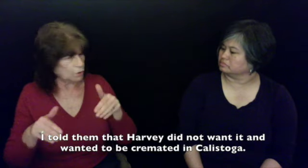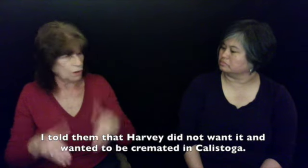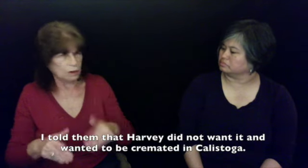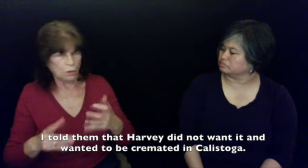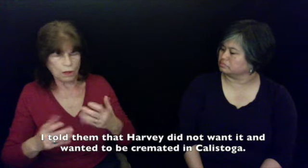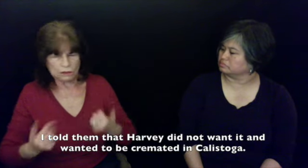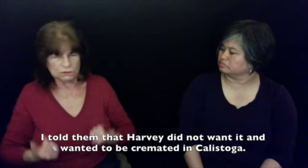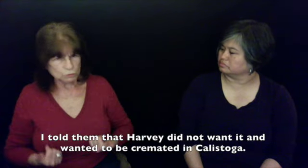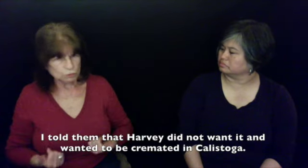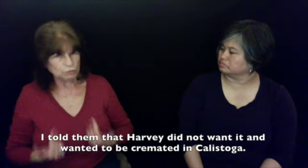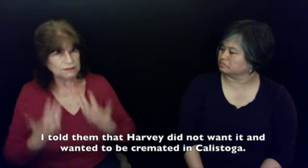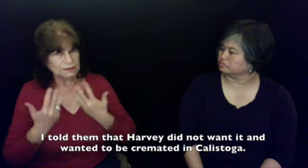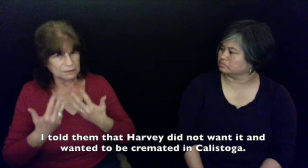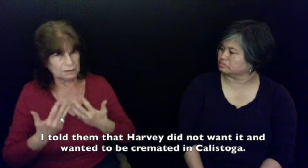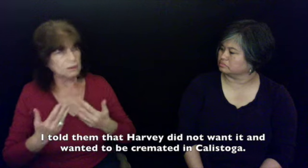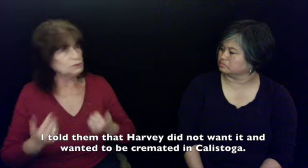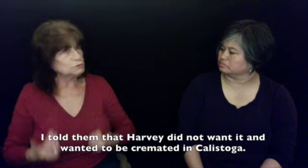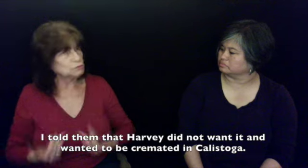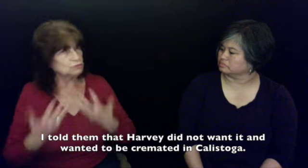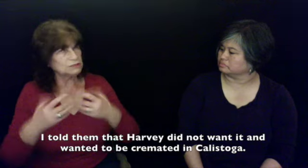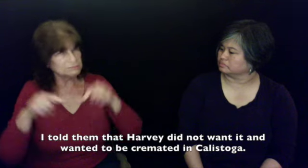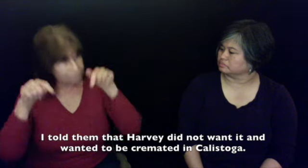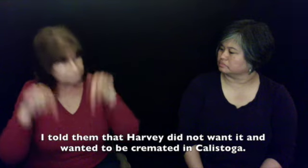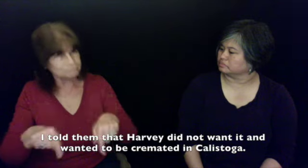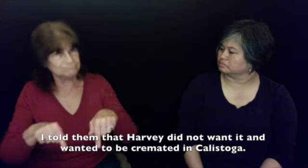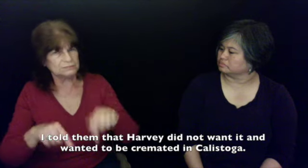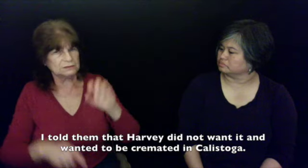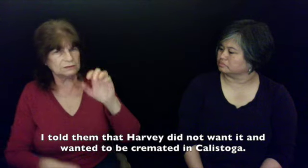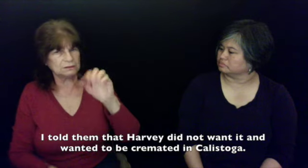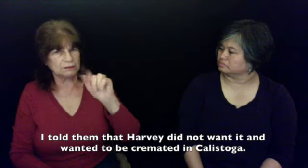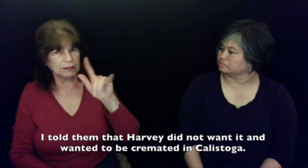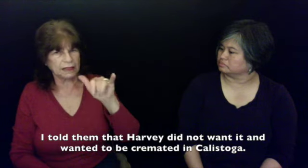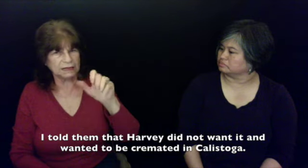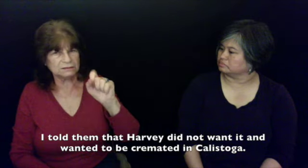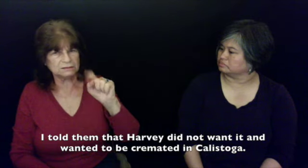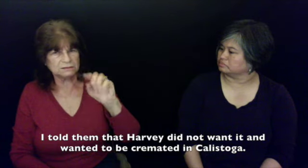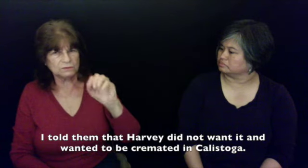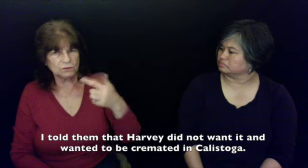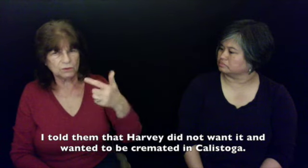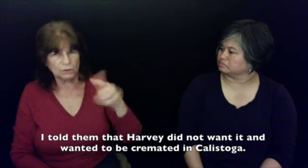and to be cremated in Calistoga.